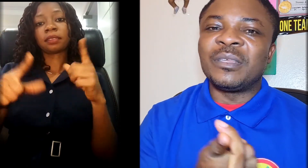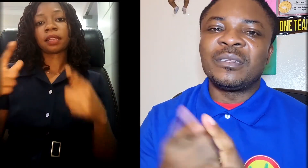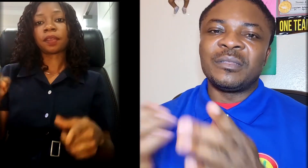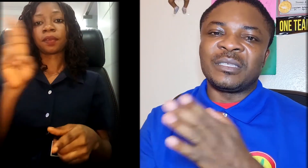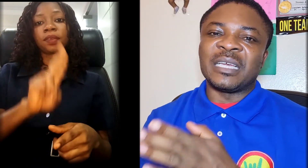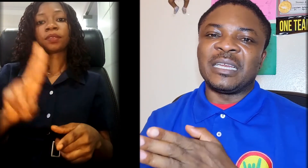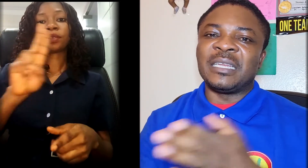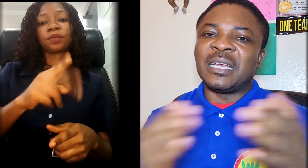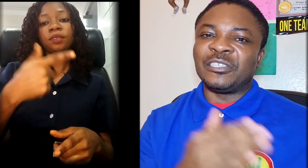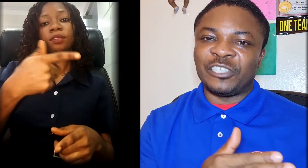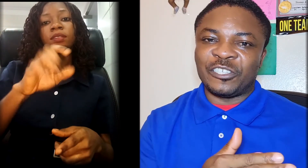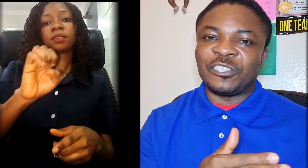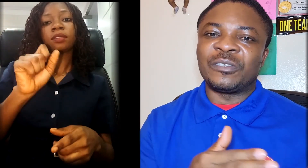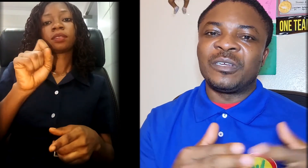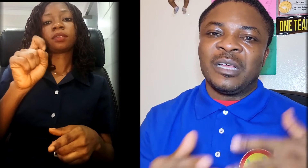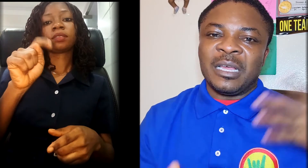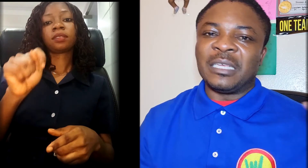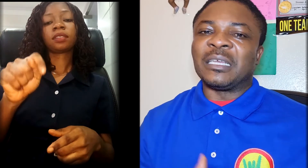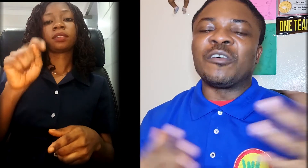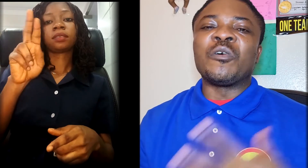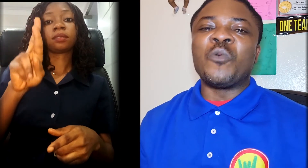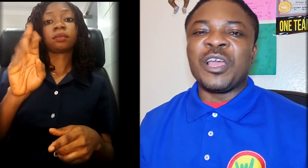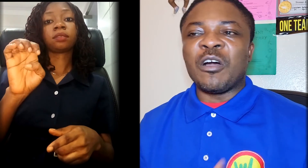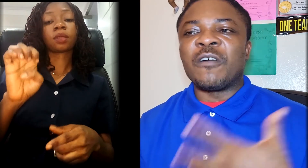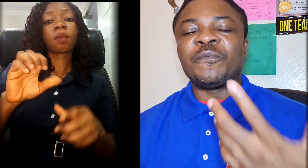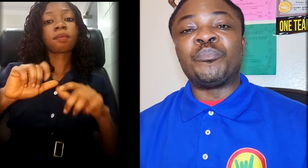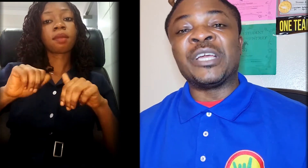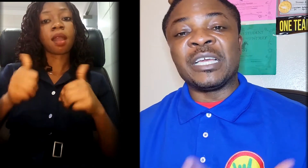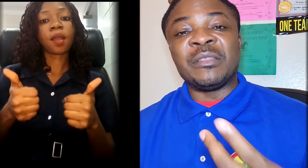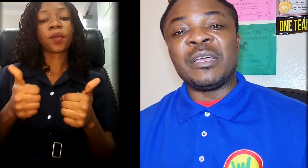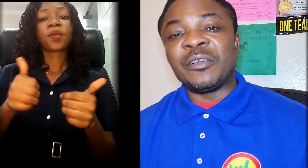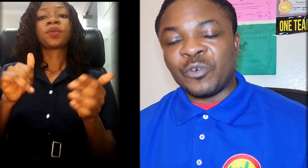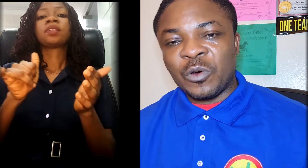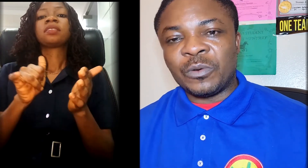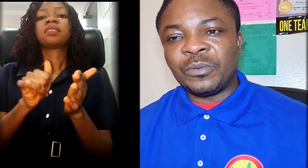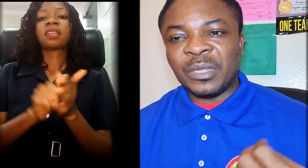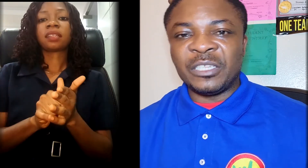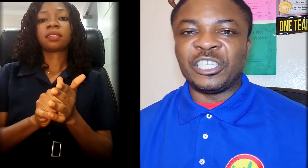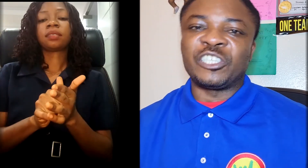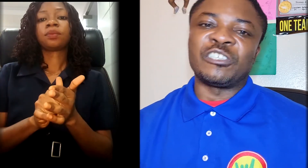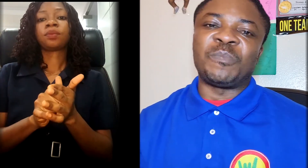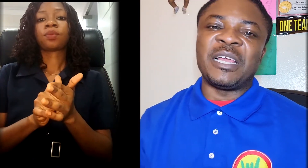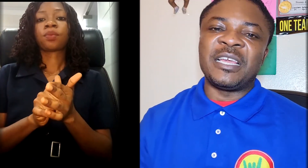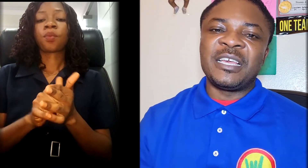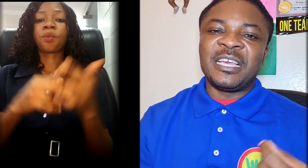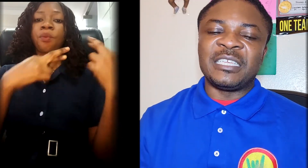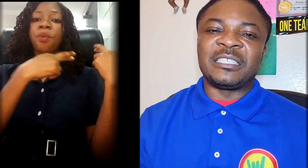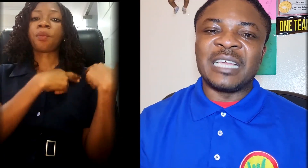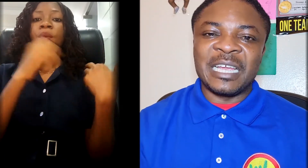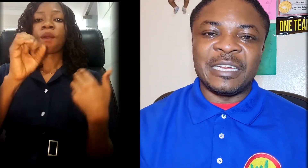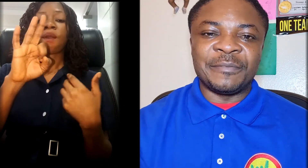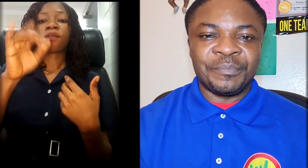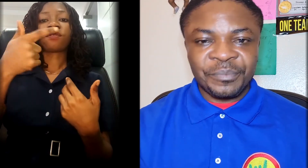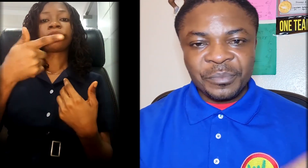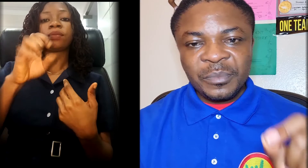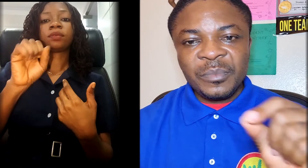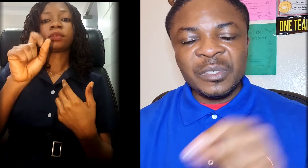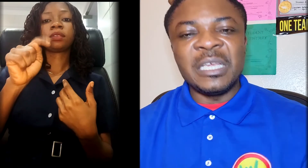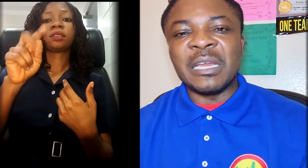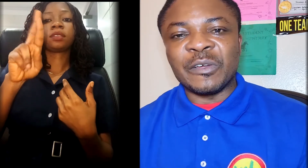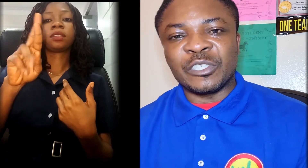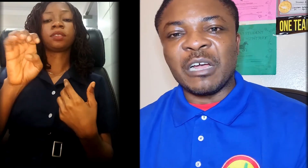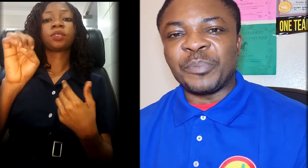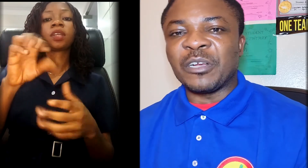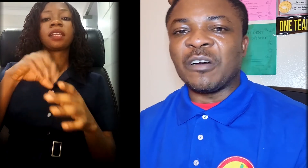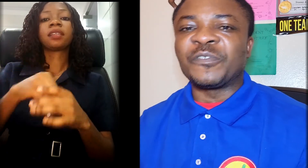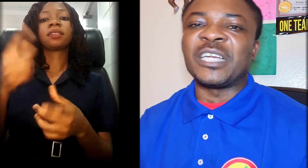with the signing and gesture? Is another way of bringing the role that gestures play in signing